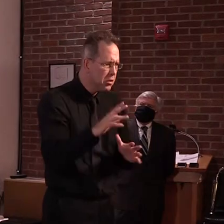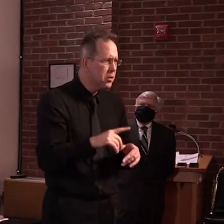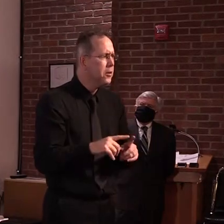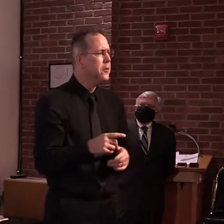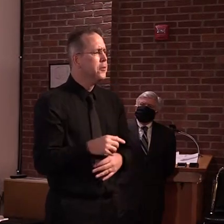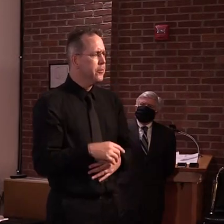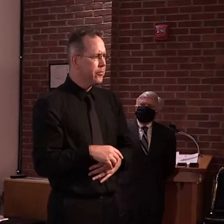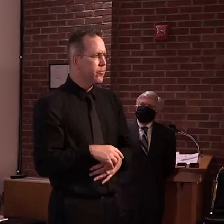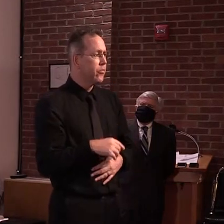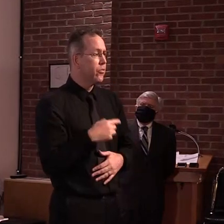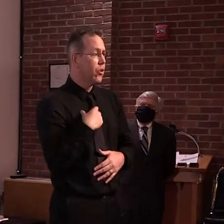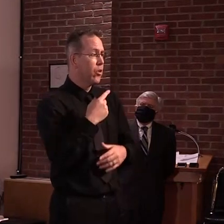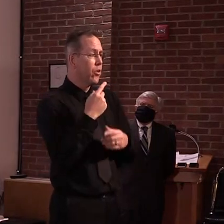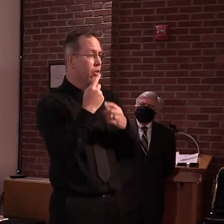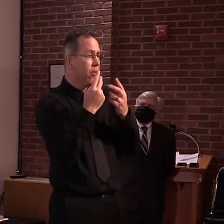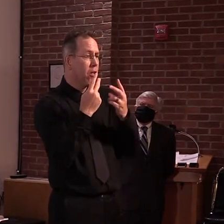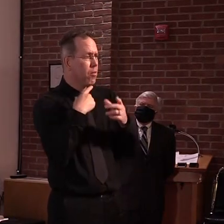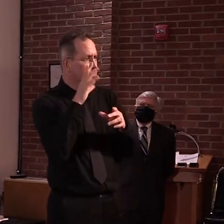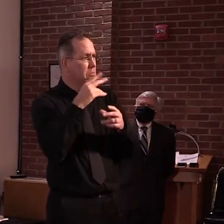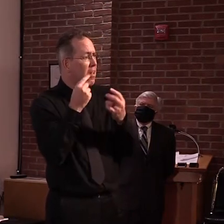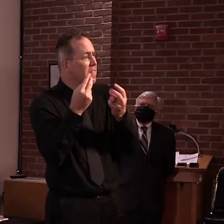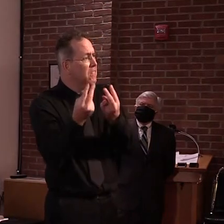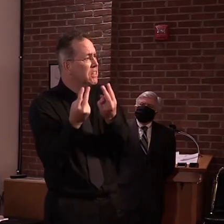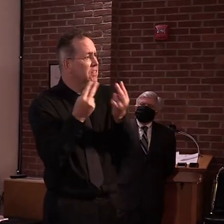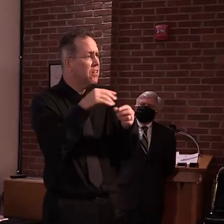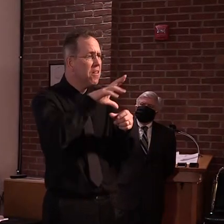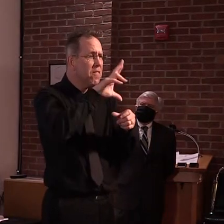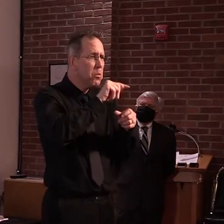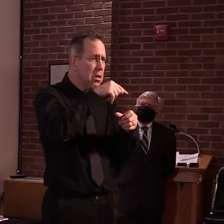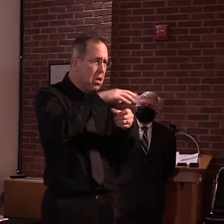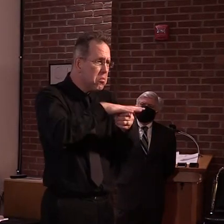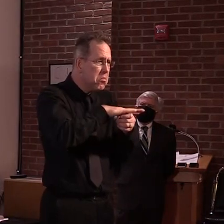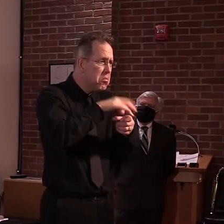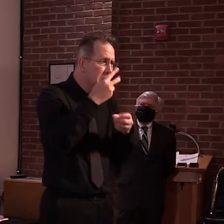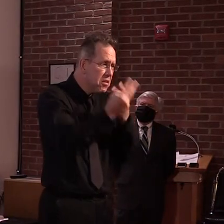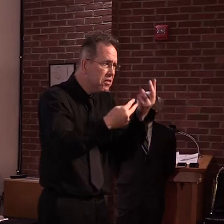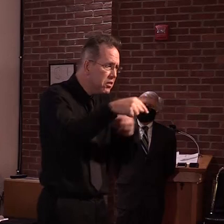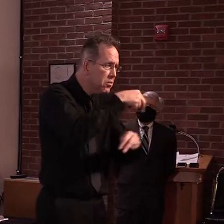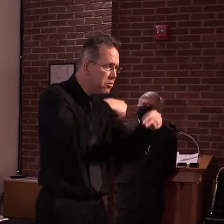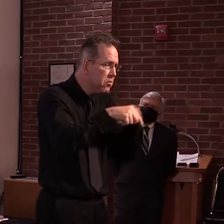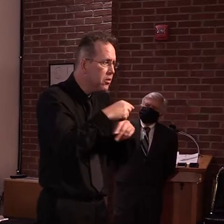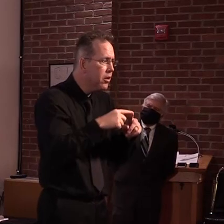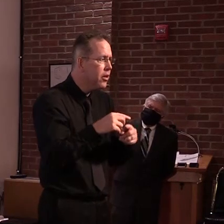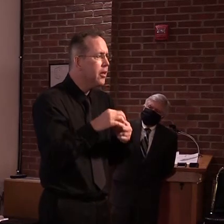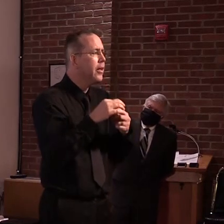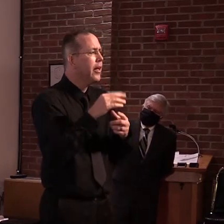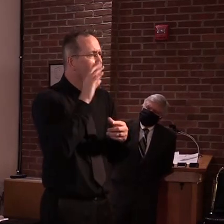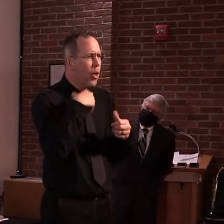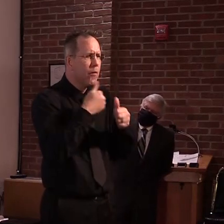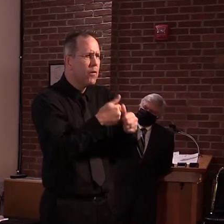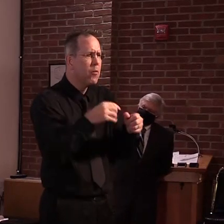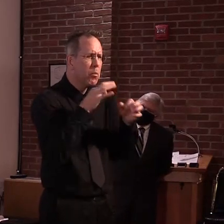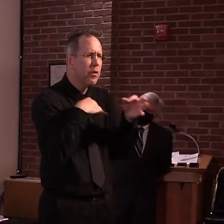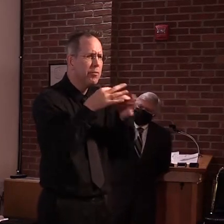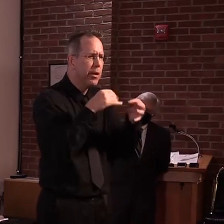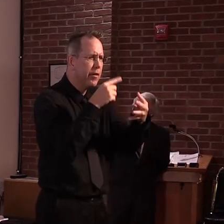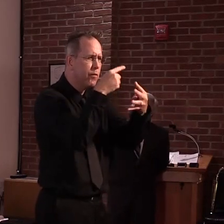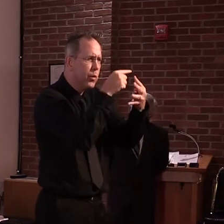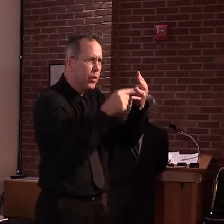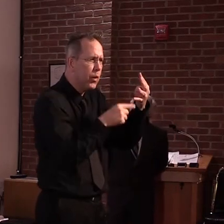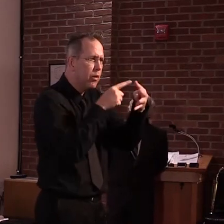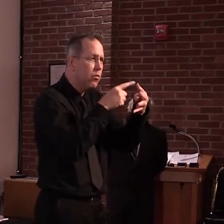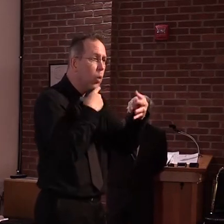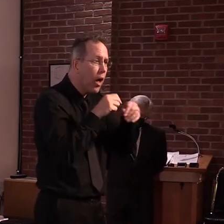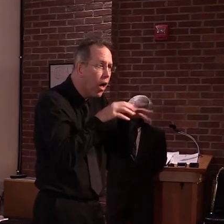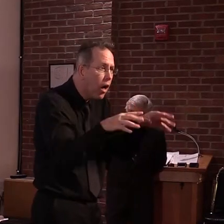Vermont or Vermont counties. You know, we are watching those four metrics that I mentioned earlier in the presentation. They are sort of broad statewide